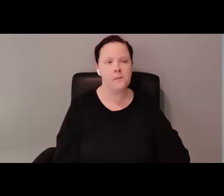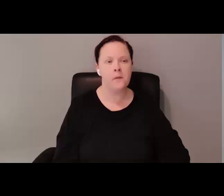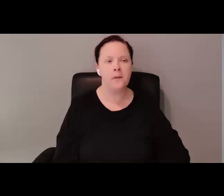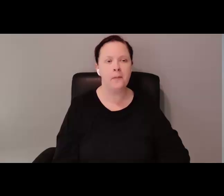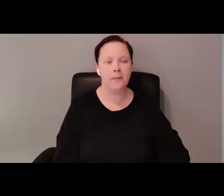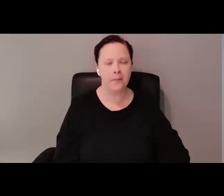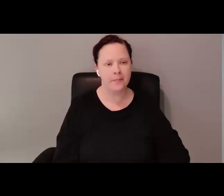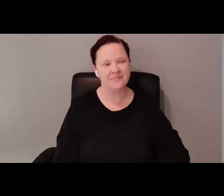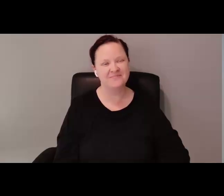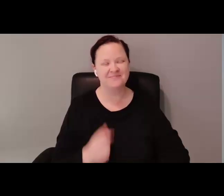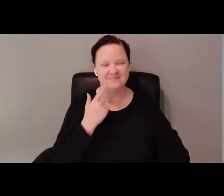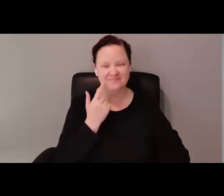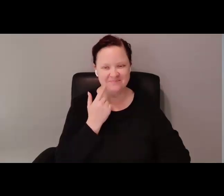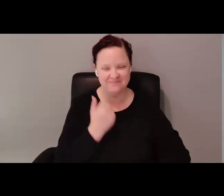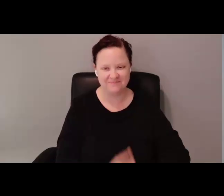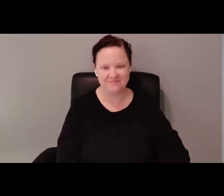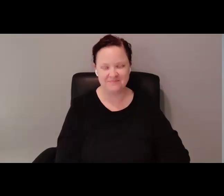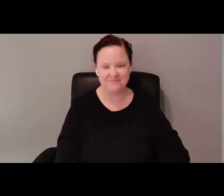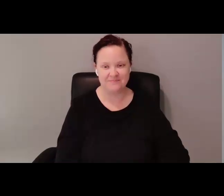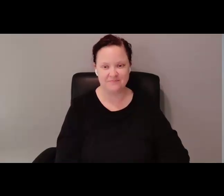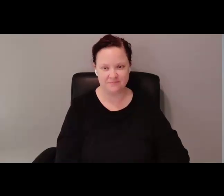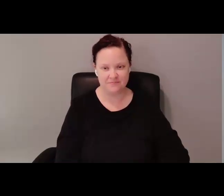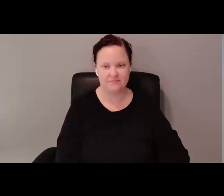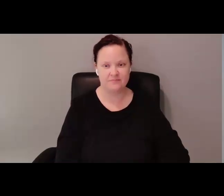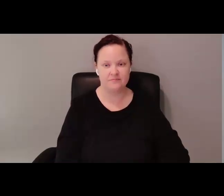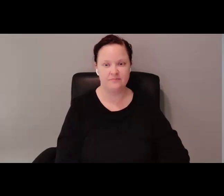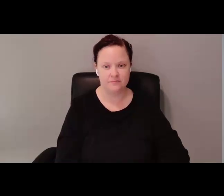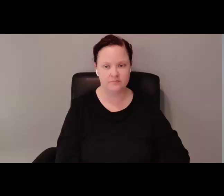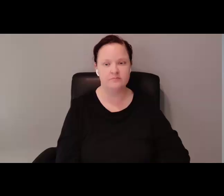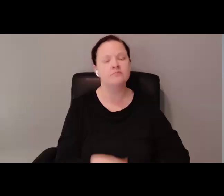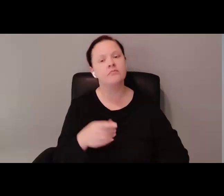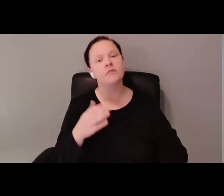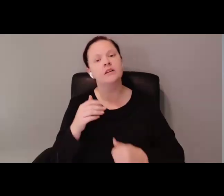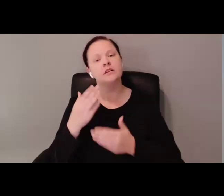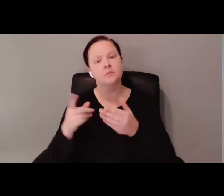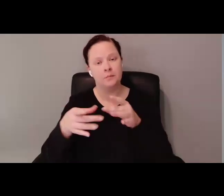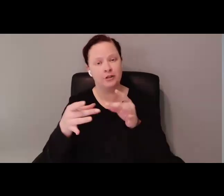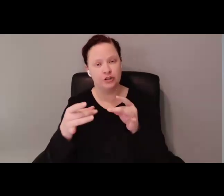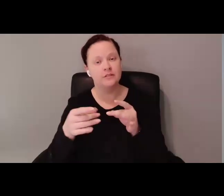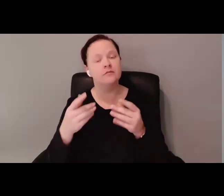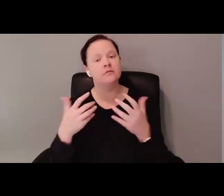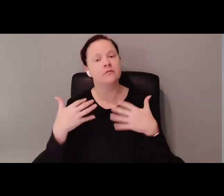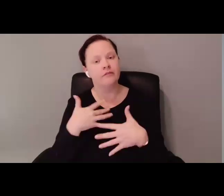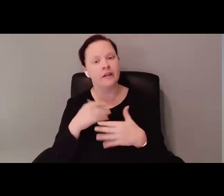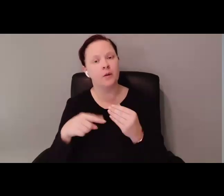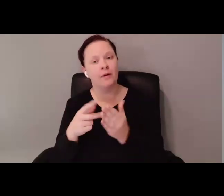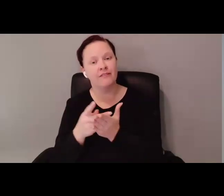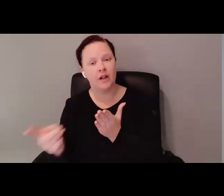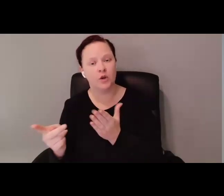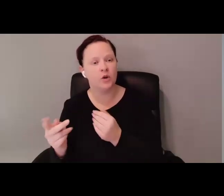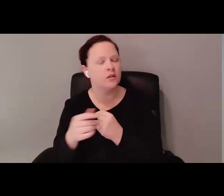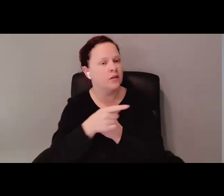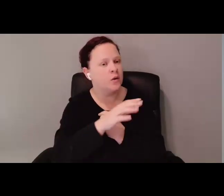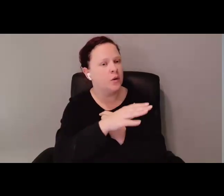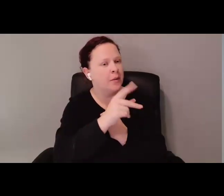Oh, so yeah, there's a lot of fear of failure. Oh, Peter, can you put those in